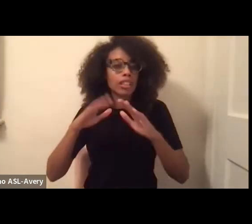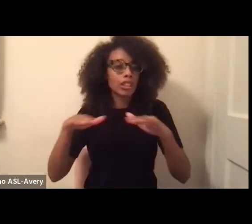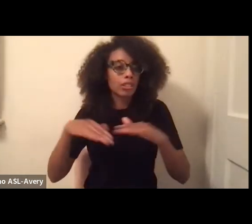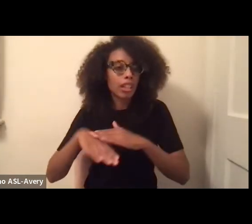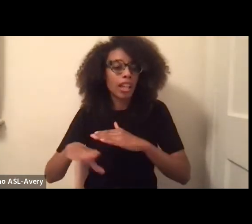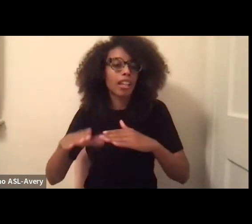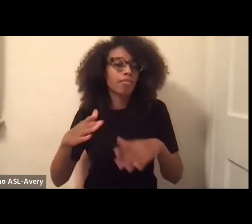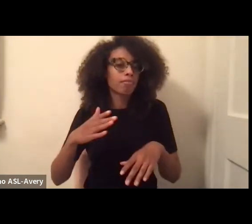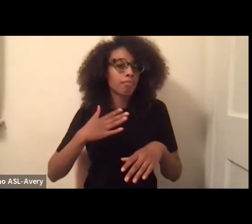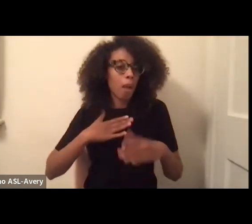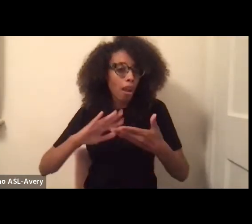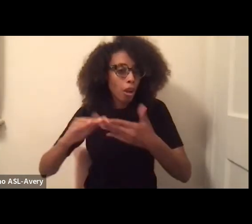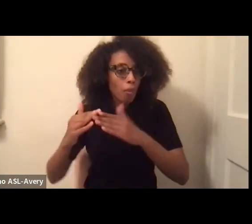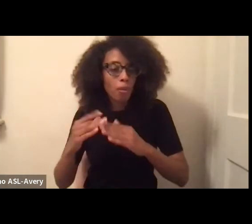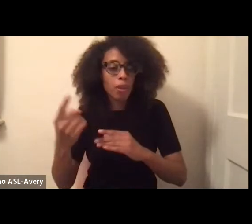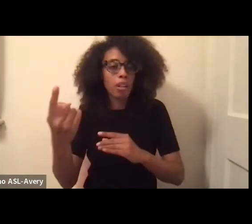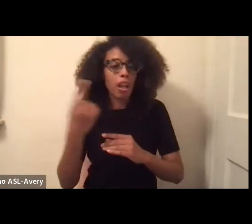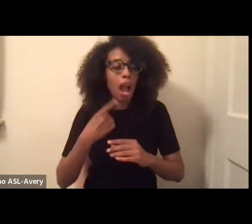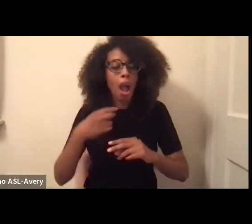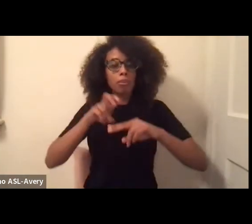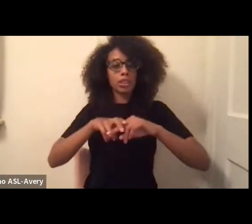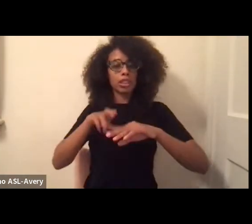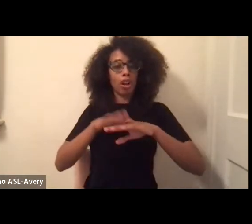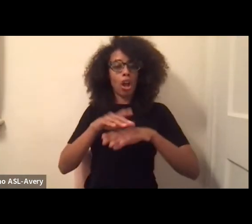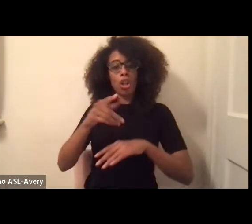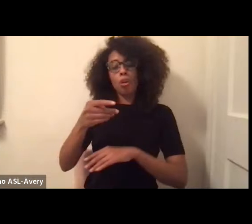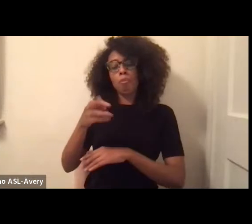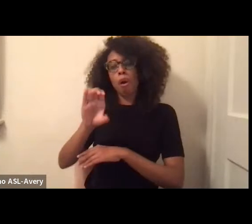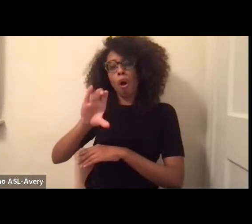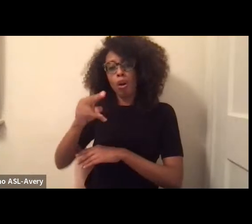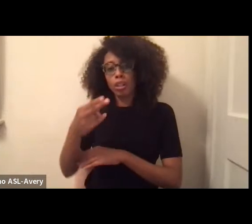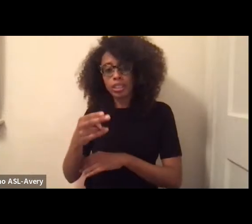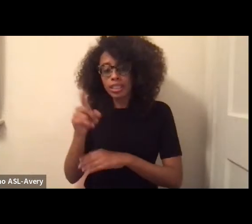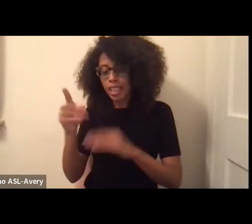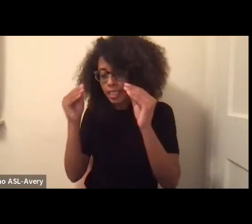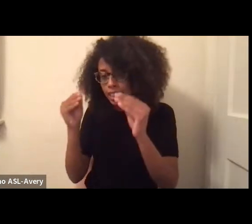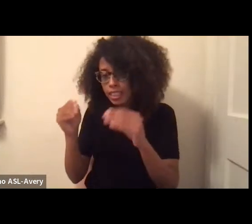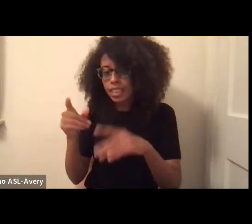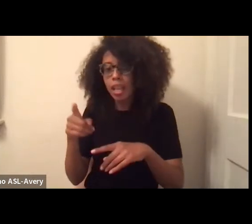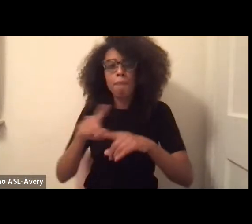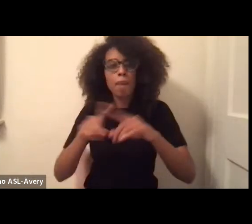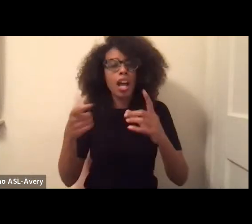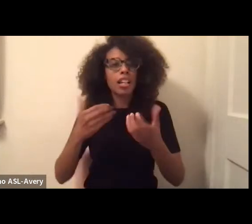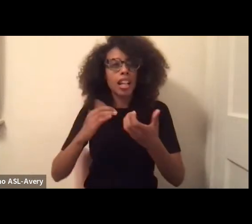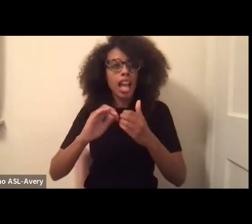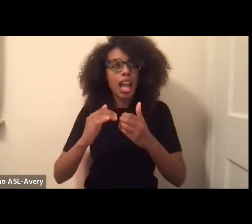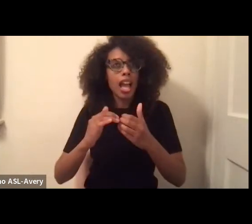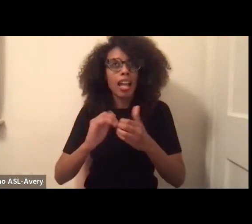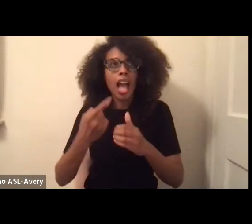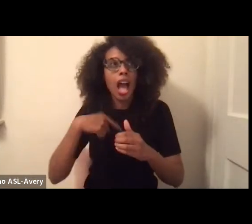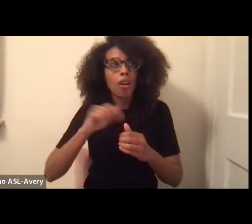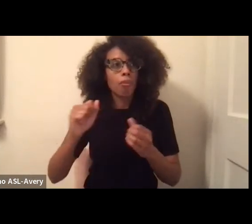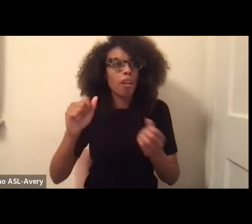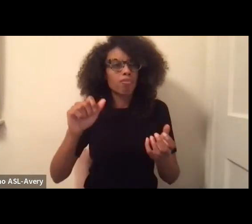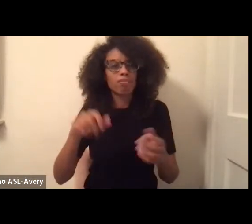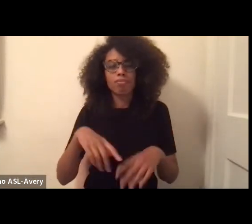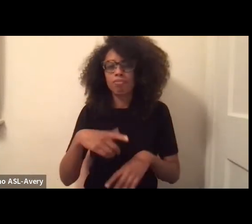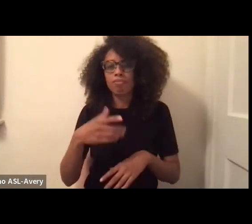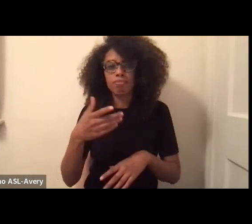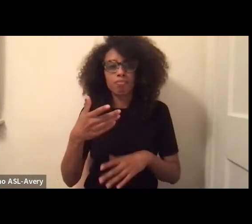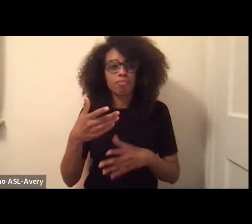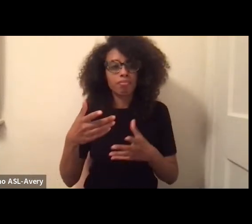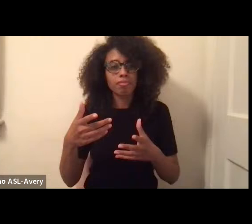teaching transgression, how to disrupt spaces. How do we disrupt spaces? I